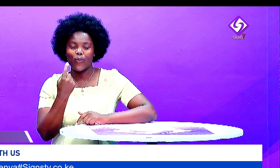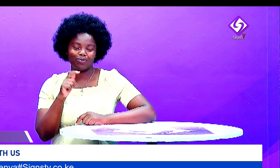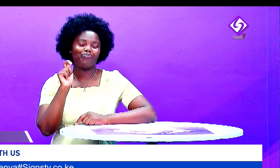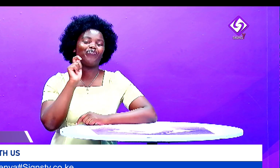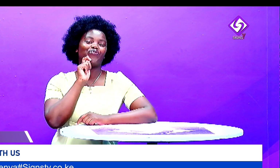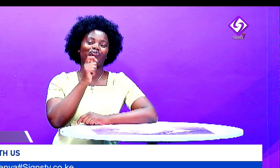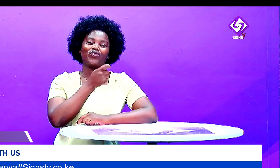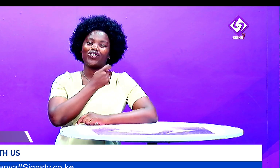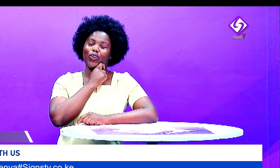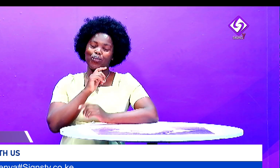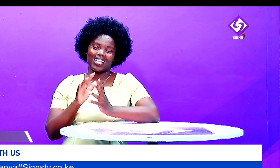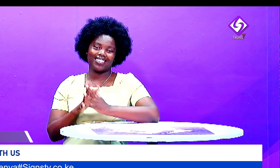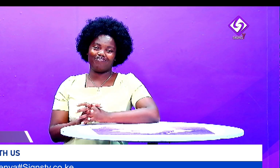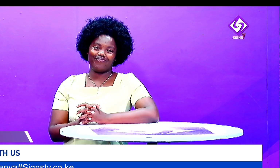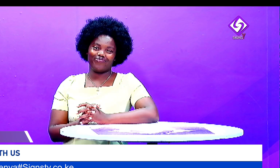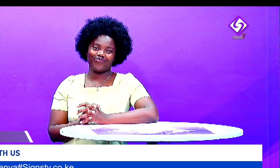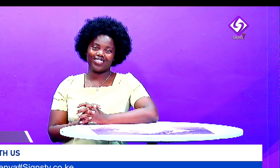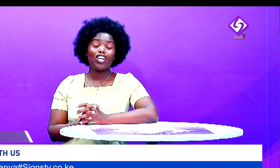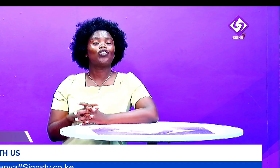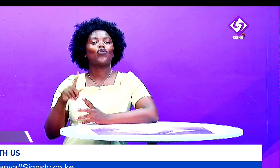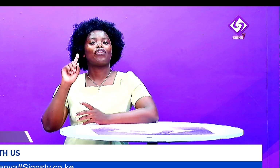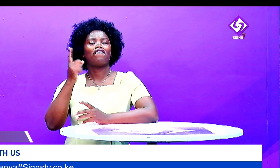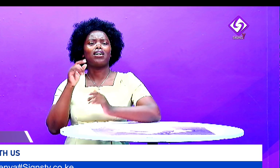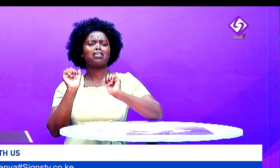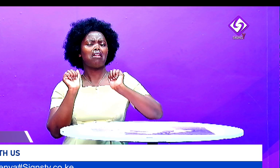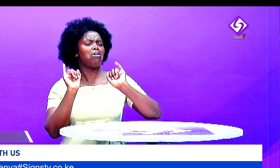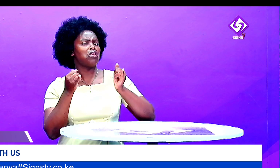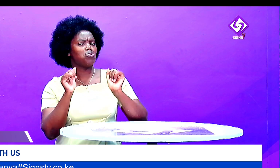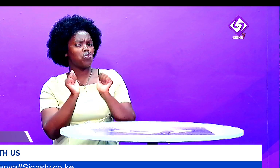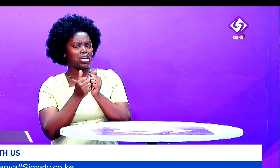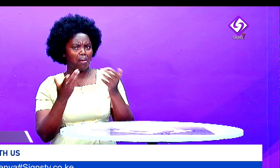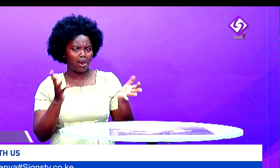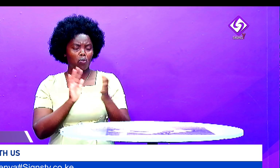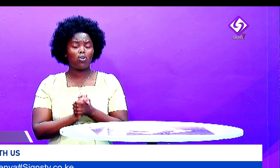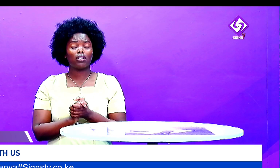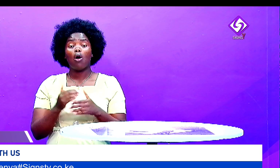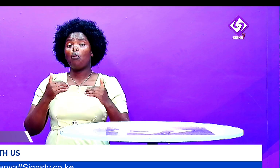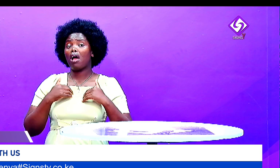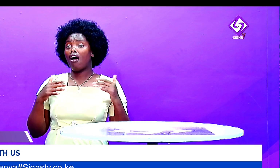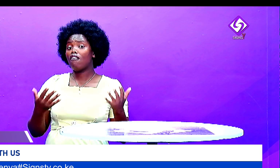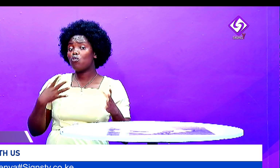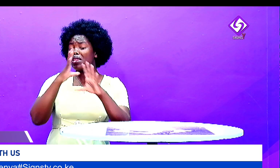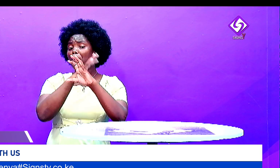Today, our sign language interpreter doing the voicing is Tobias Omondi. On to our first news item.